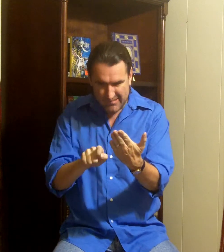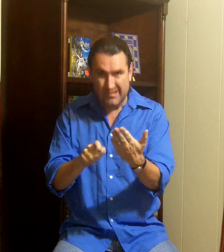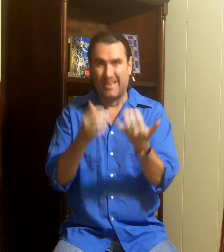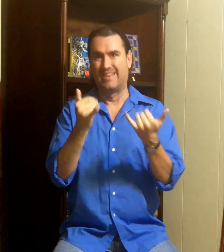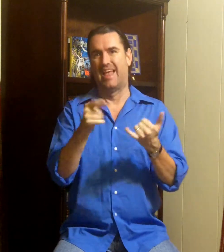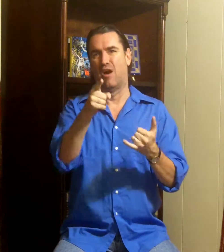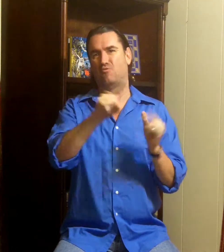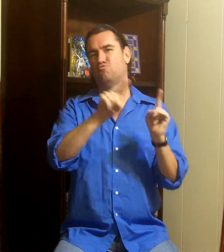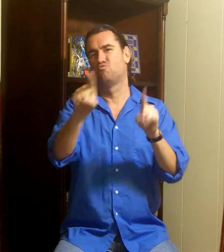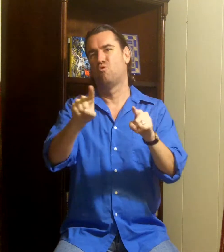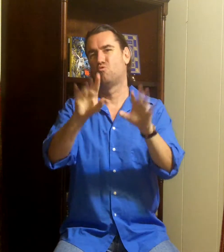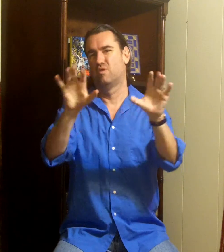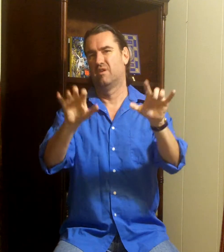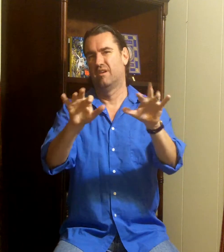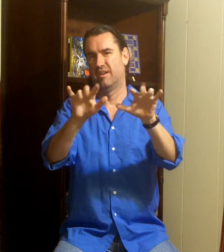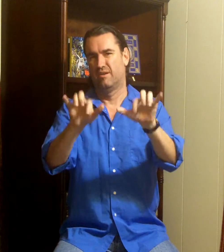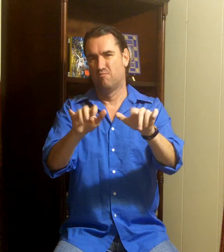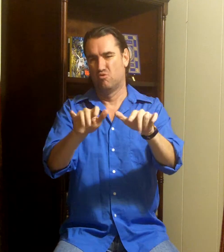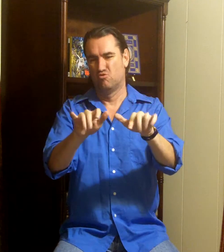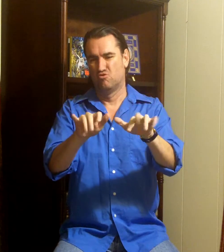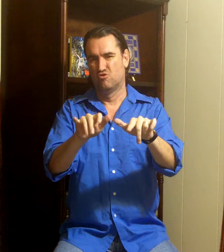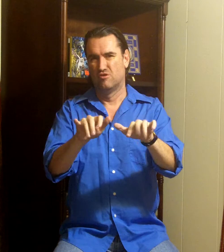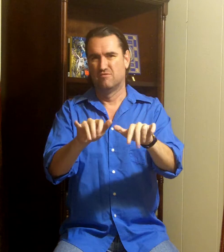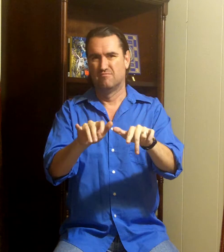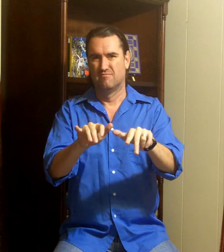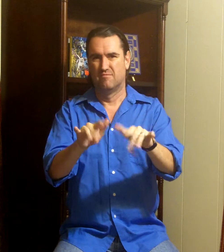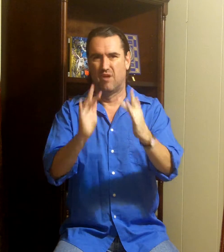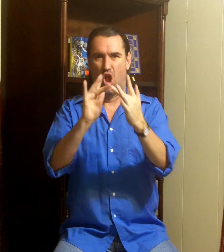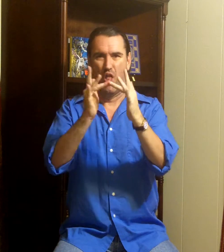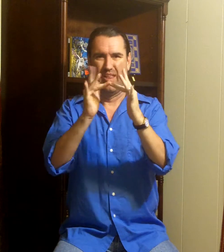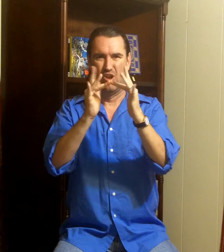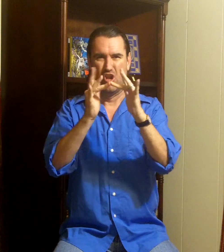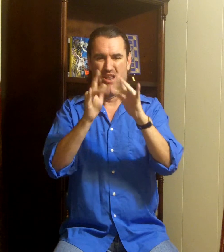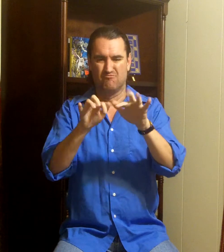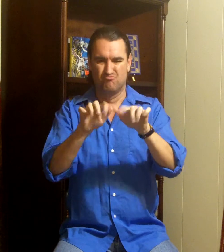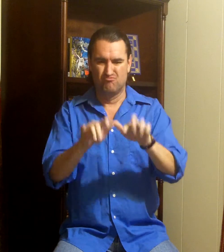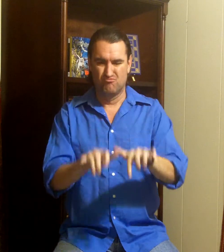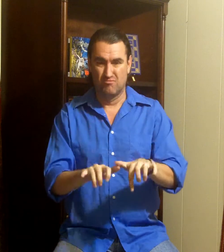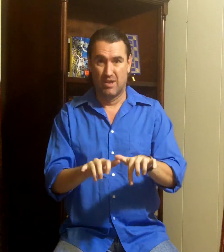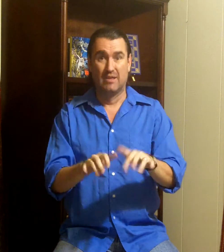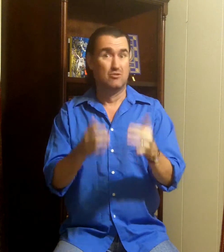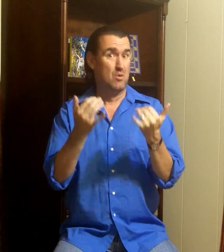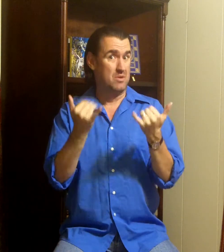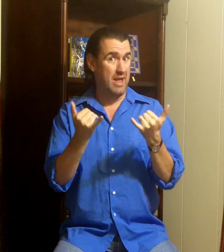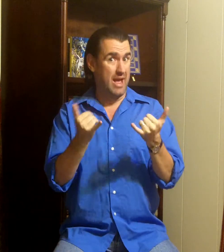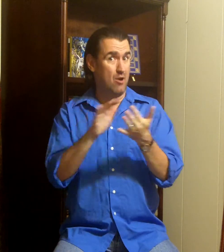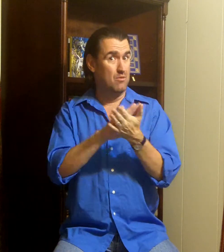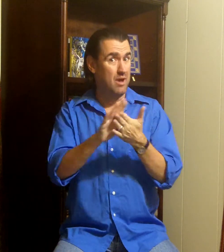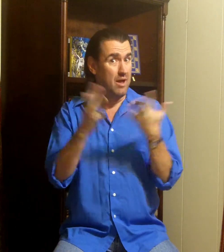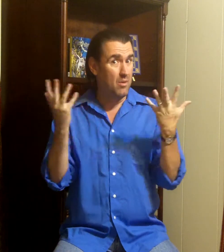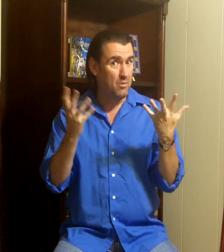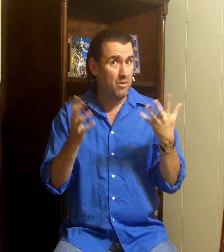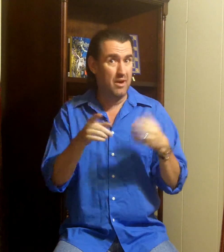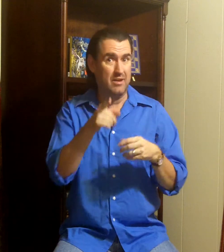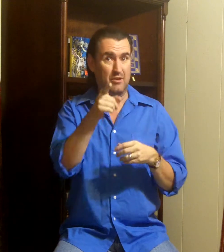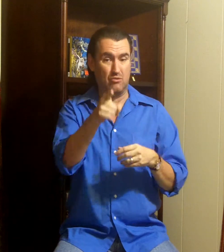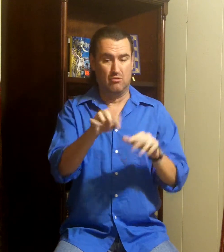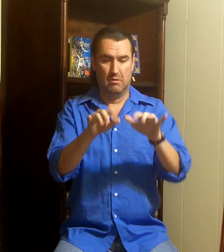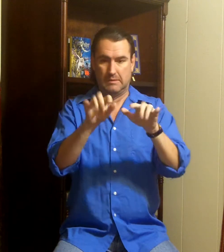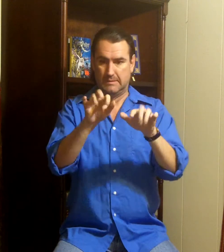online. One of the nice things that's different now is that you'll get your results